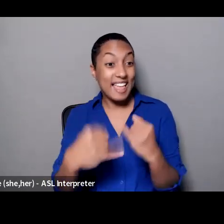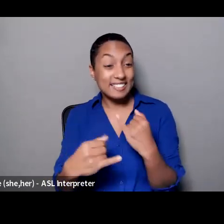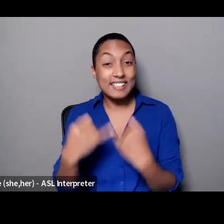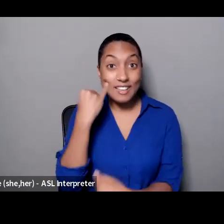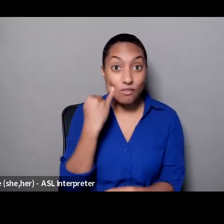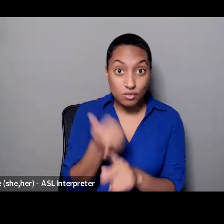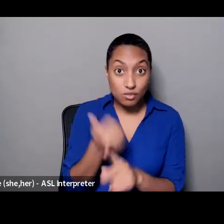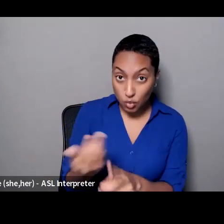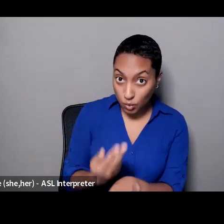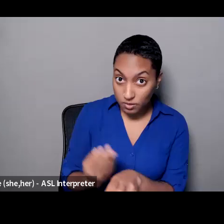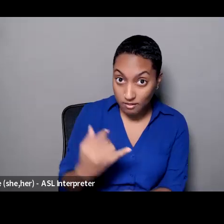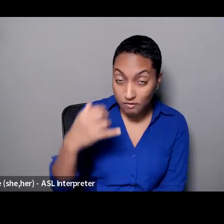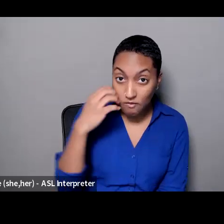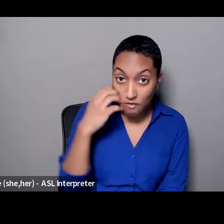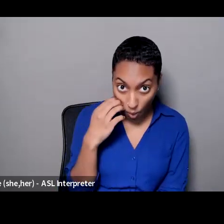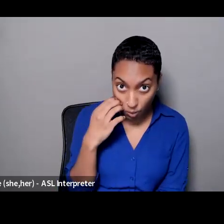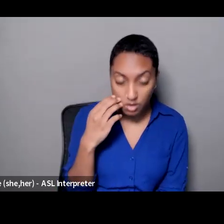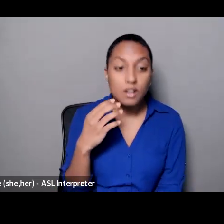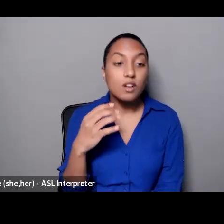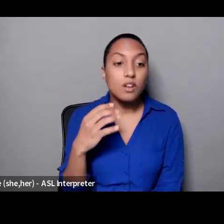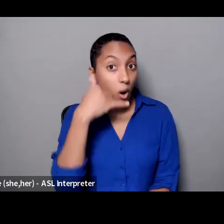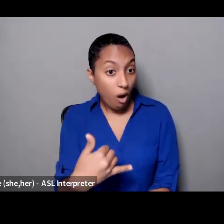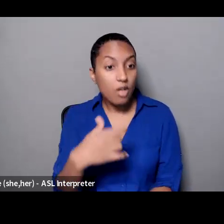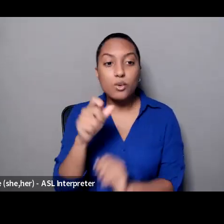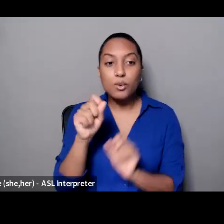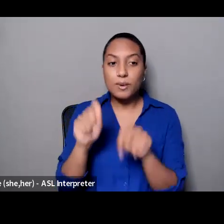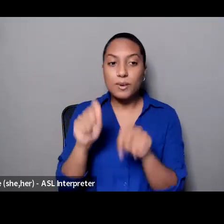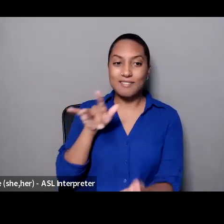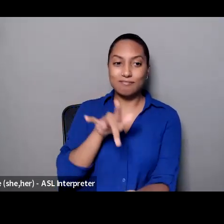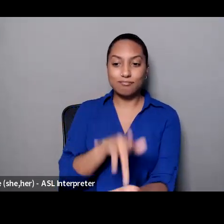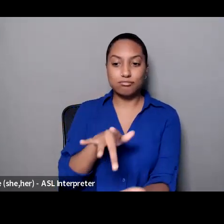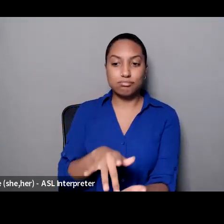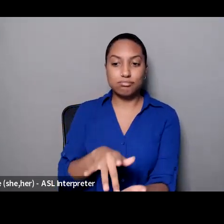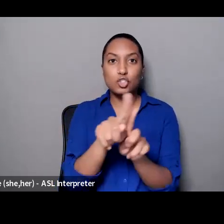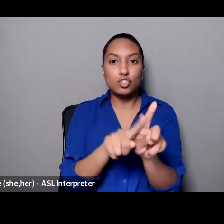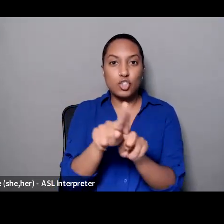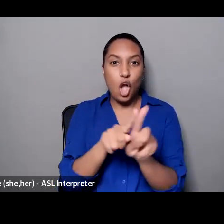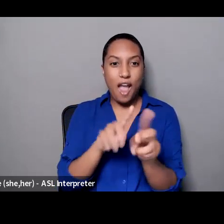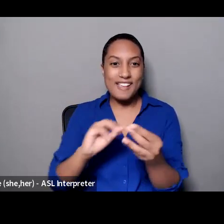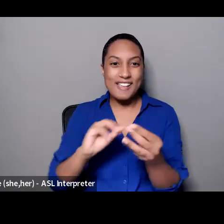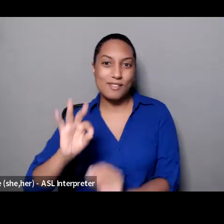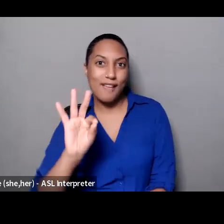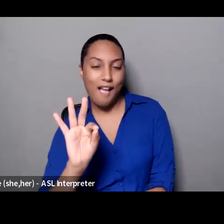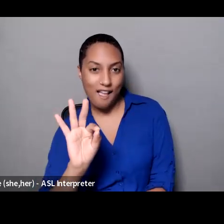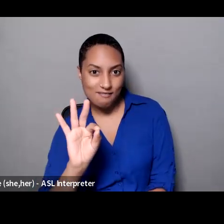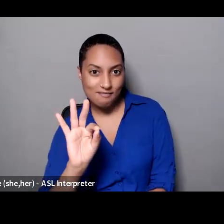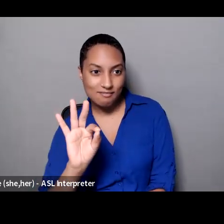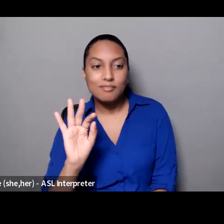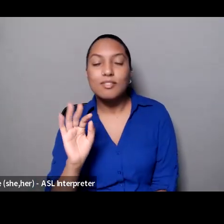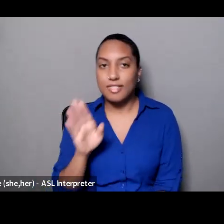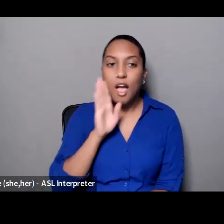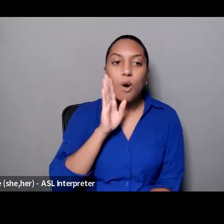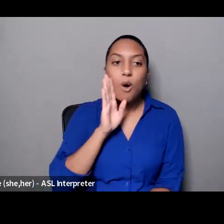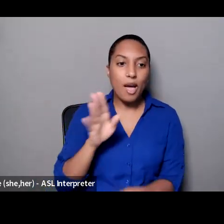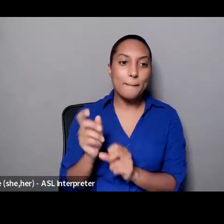question. Towards the end of each session also, we'll show you a link for an evaluation that will be added to the chat box.